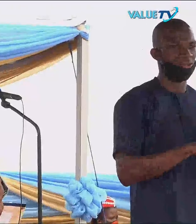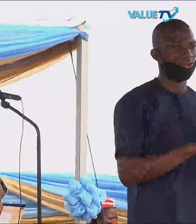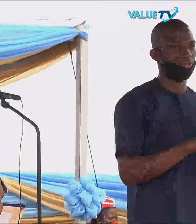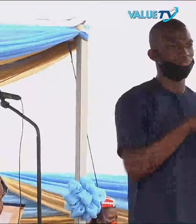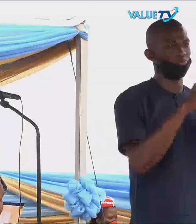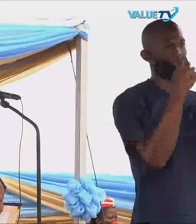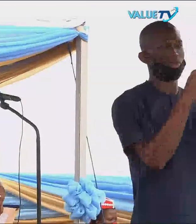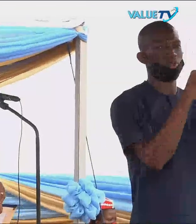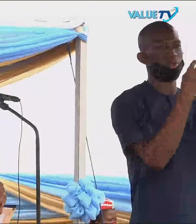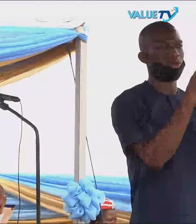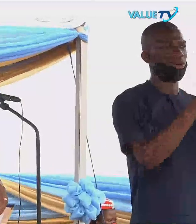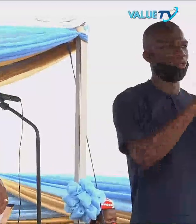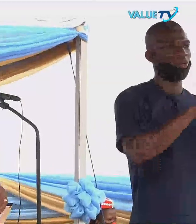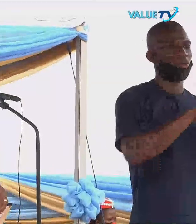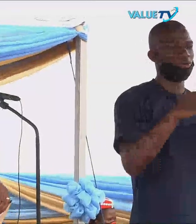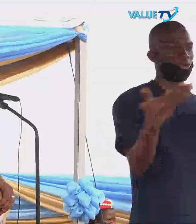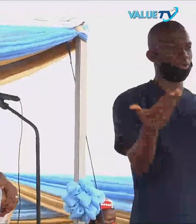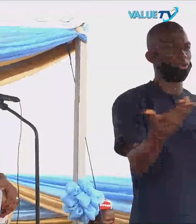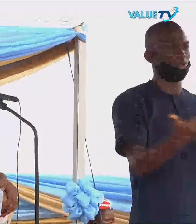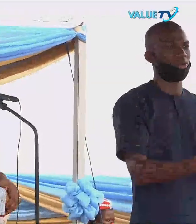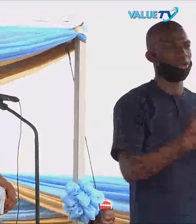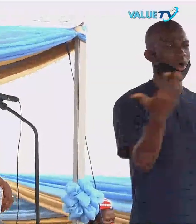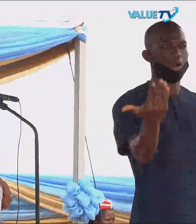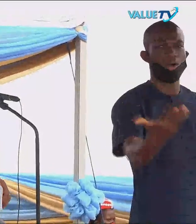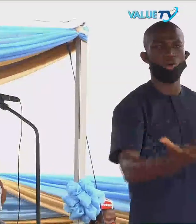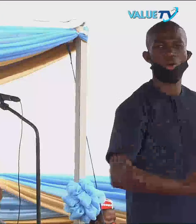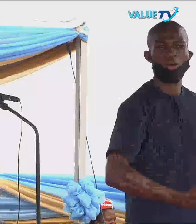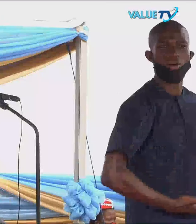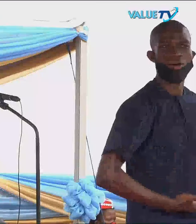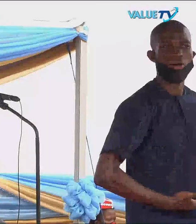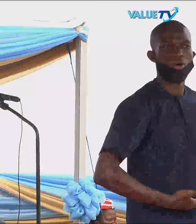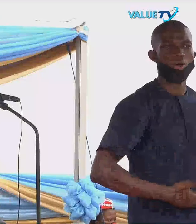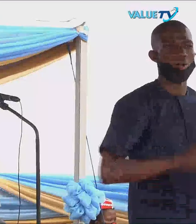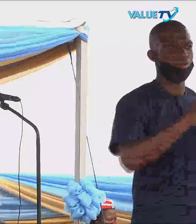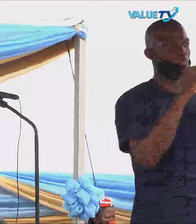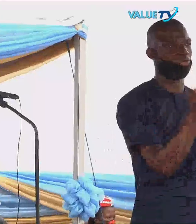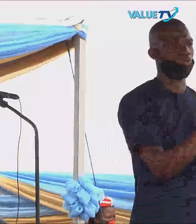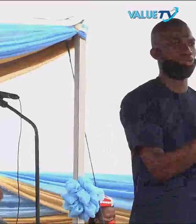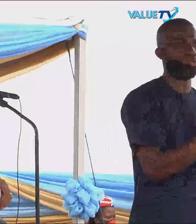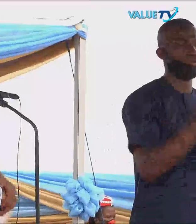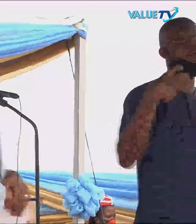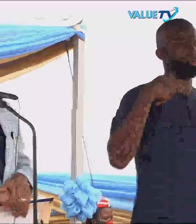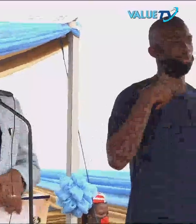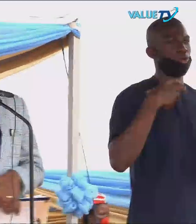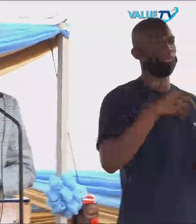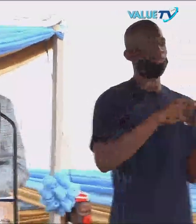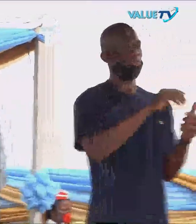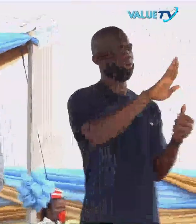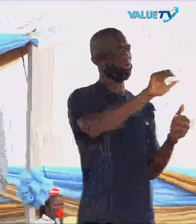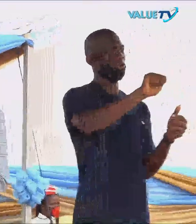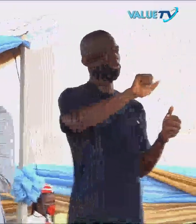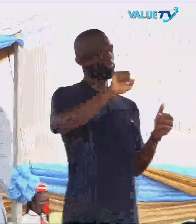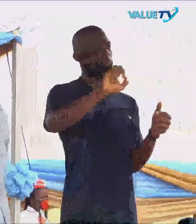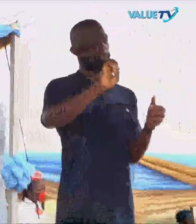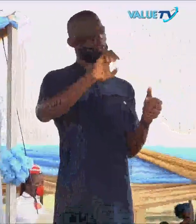we'd like to introduce and welcome Group Captain Bassi, who will introduce the